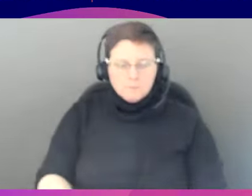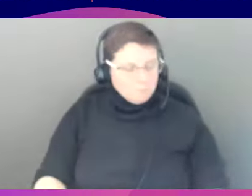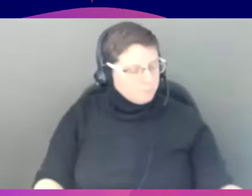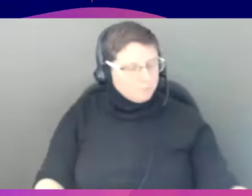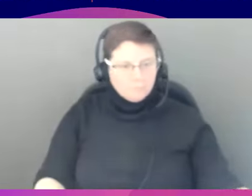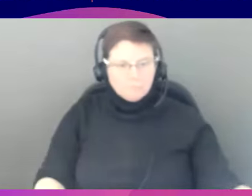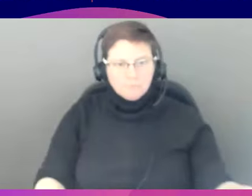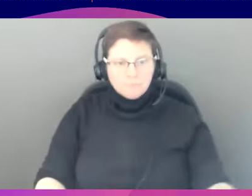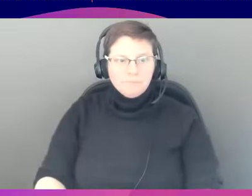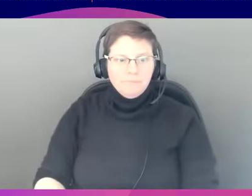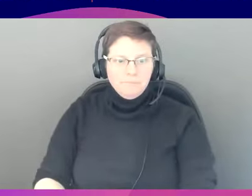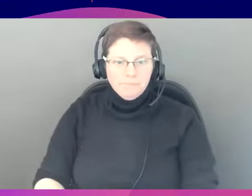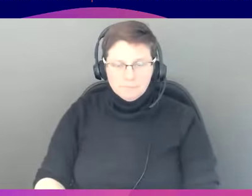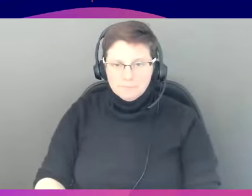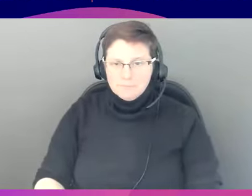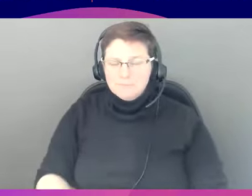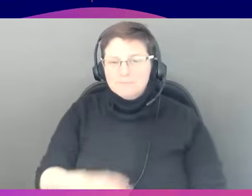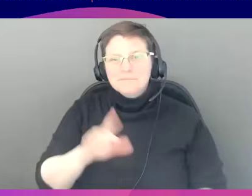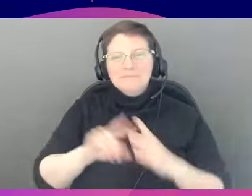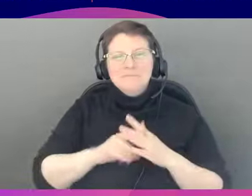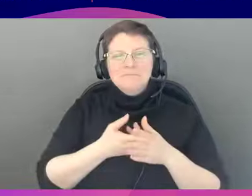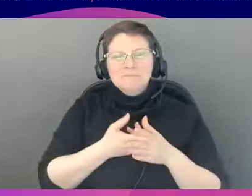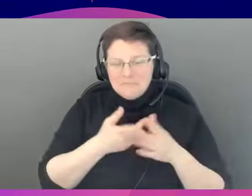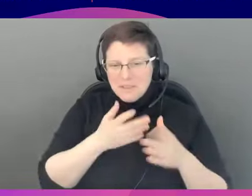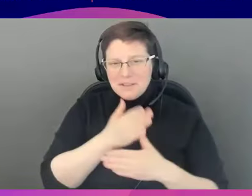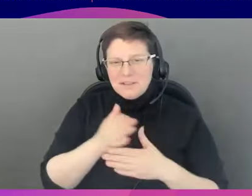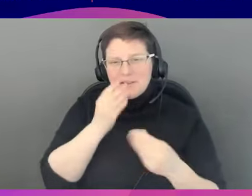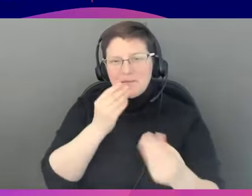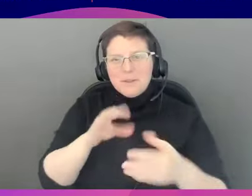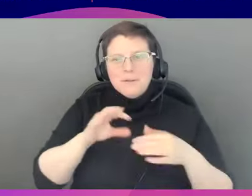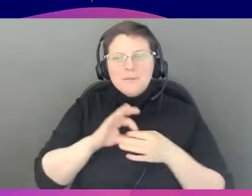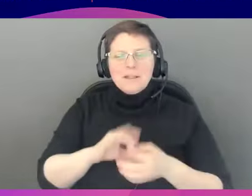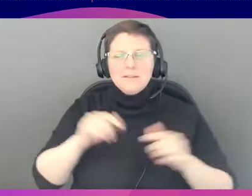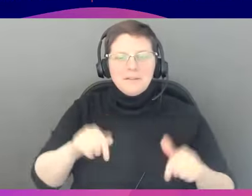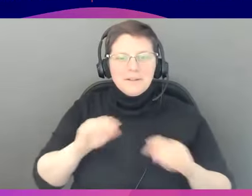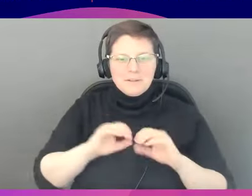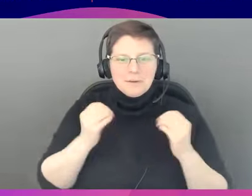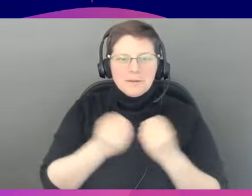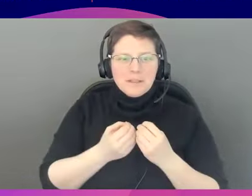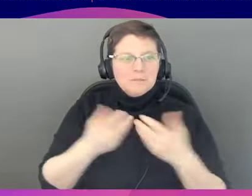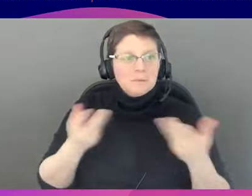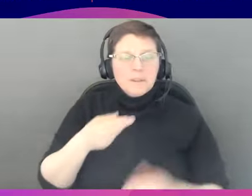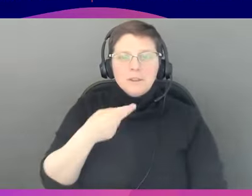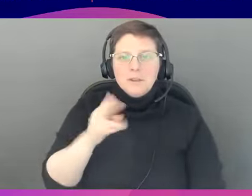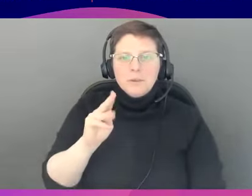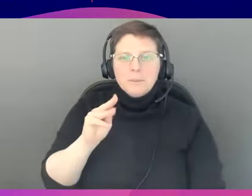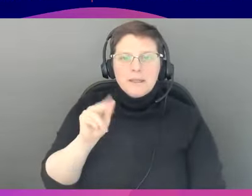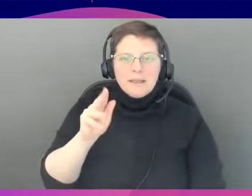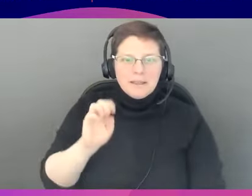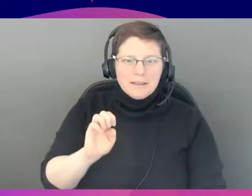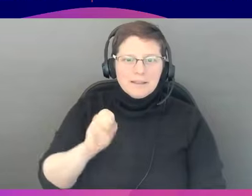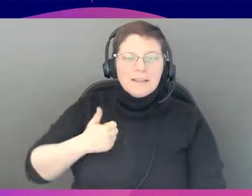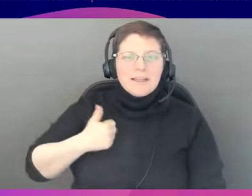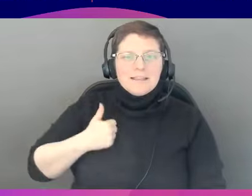So we'll start by sharing a little bit about the organization that we're a part of, which is Humane Canada. Humane Canada